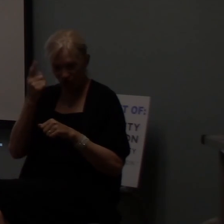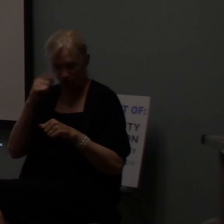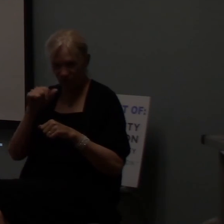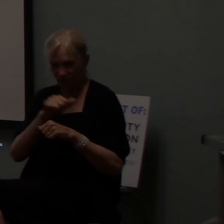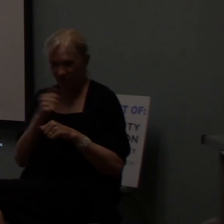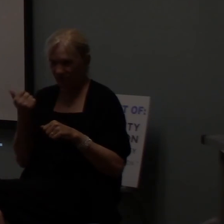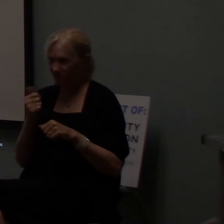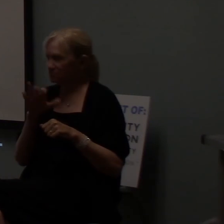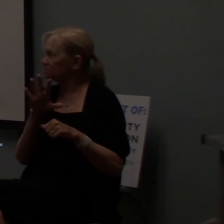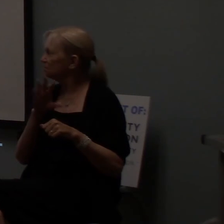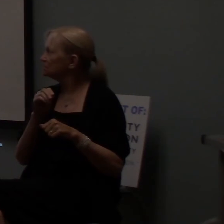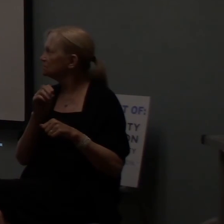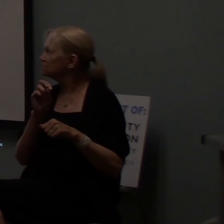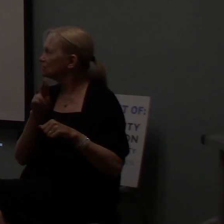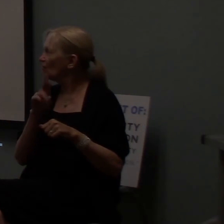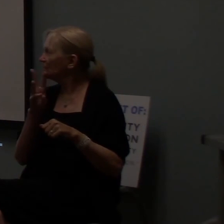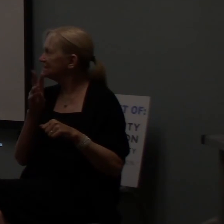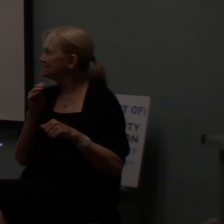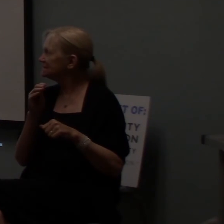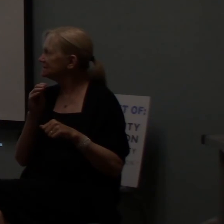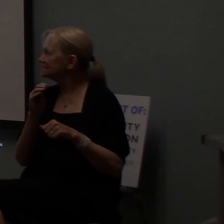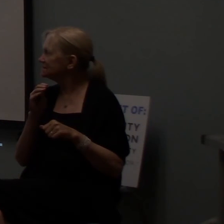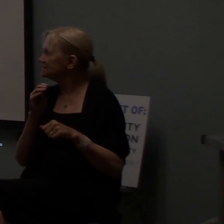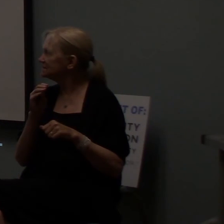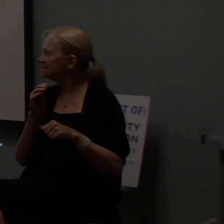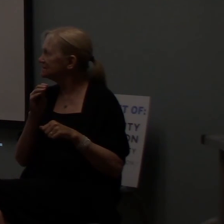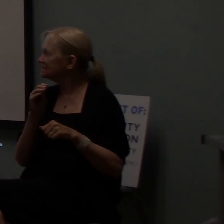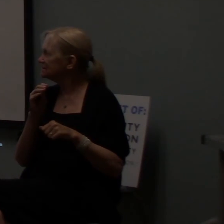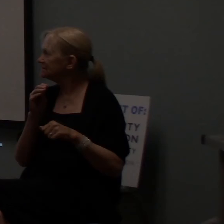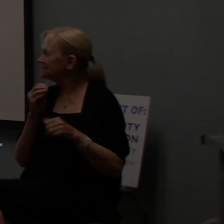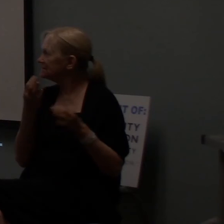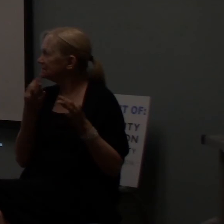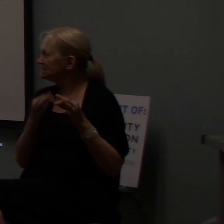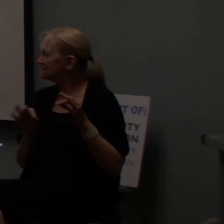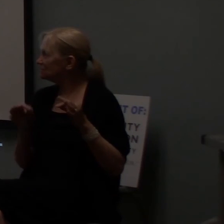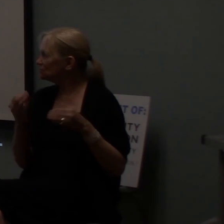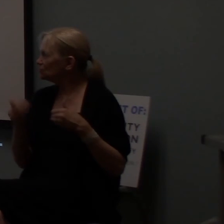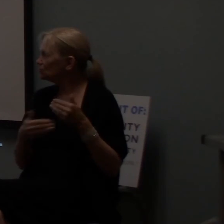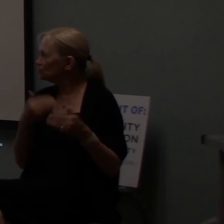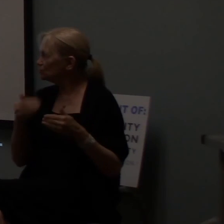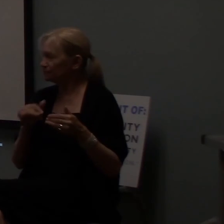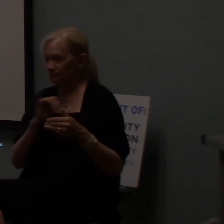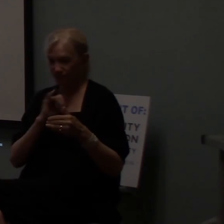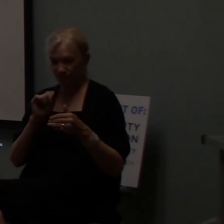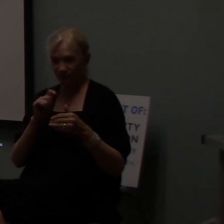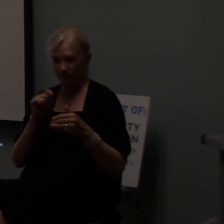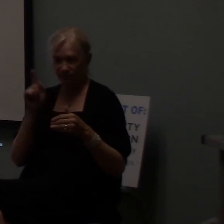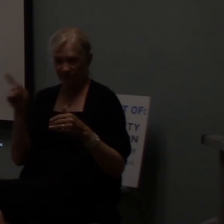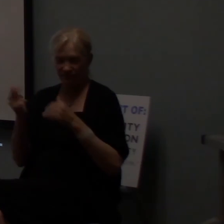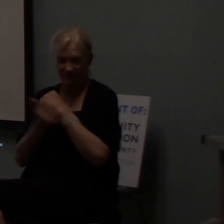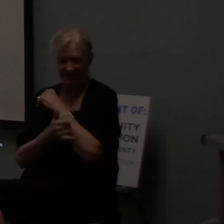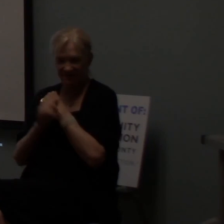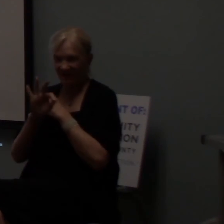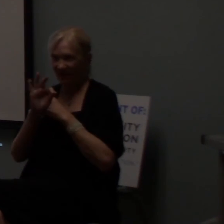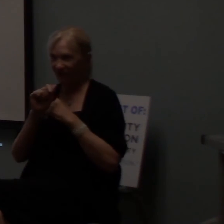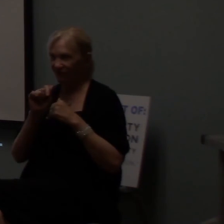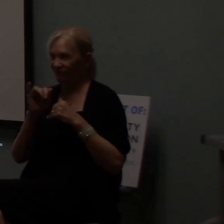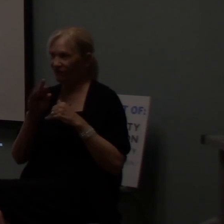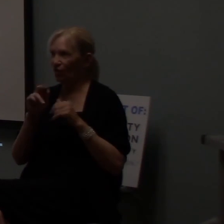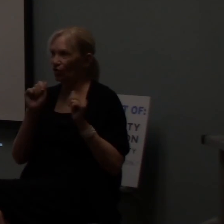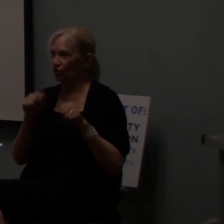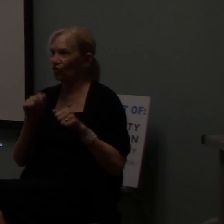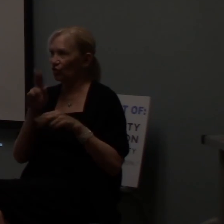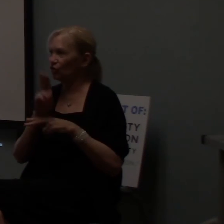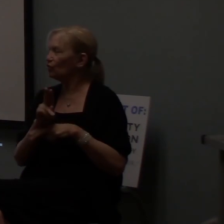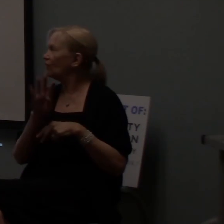or 60 circulate. It's a simple process. I was at the county fair. I could have used 40 or 50 of